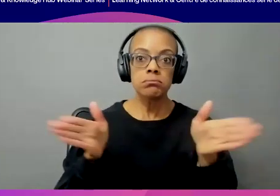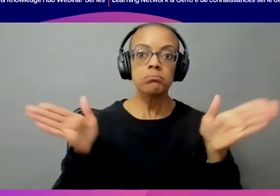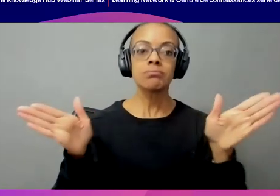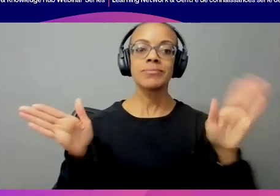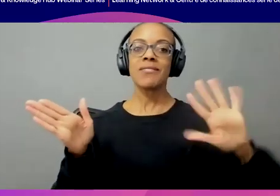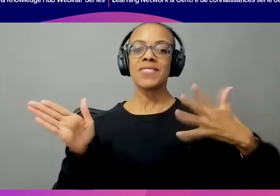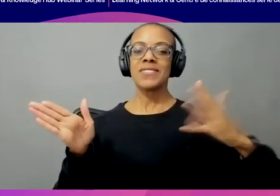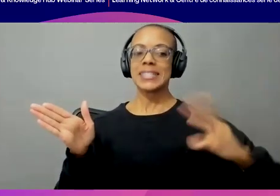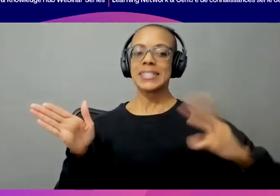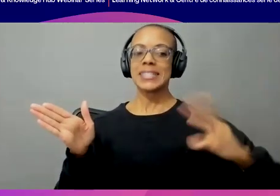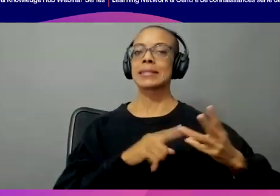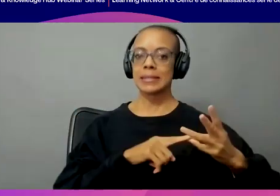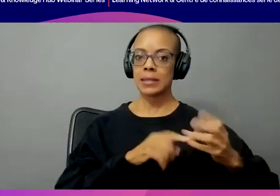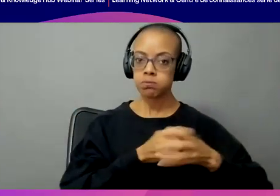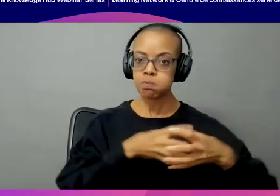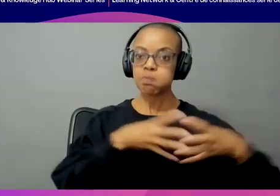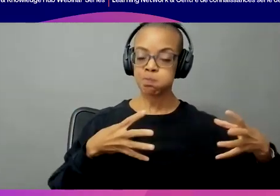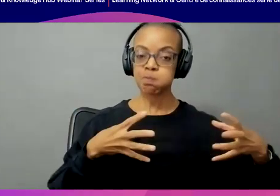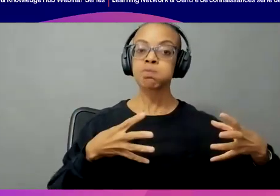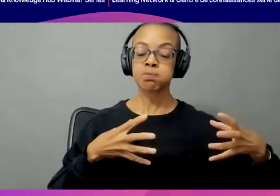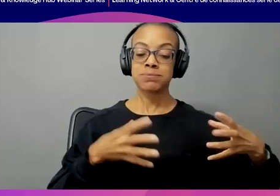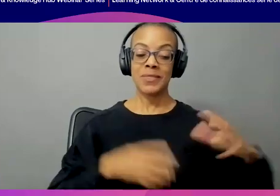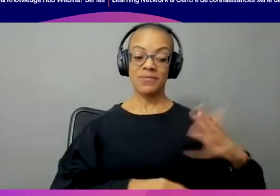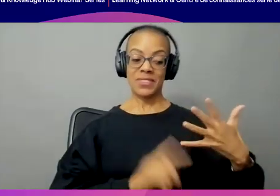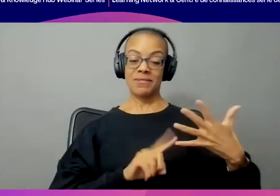6th sessions. The first of those 2 is